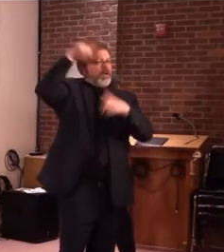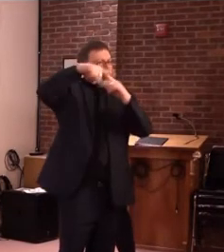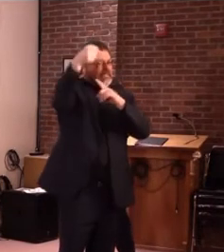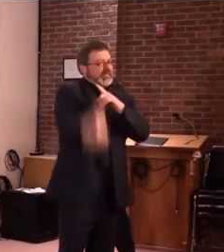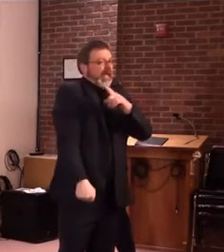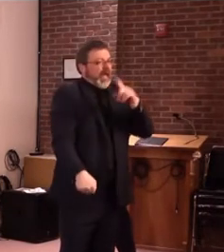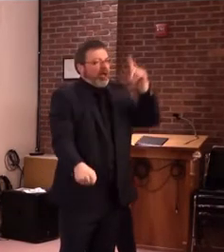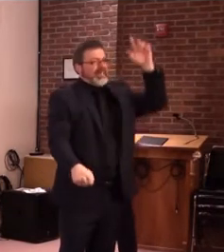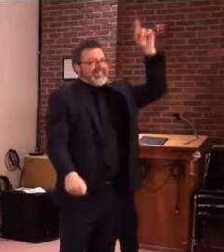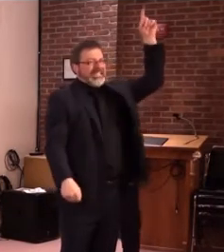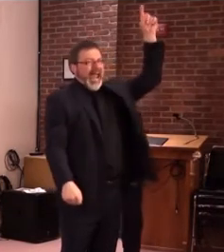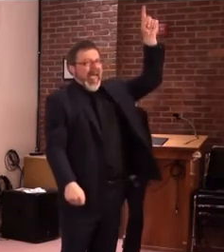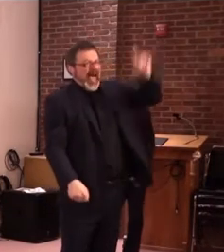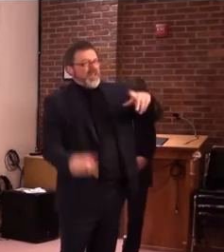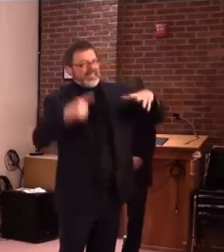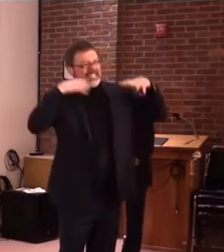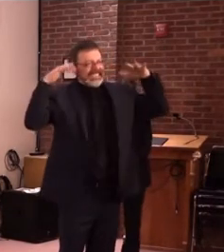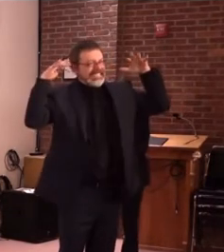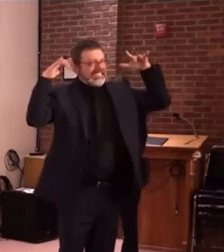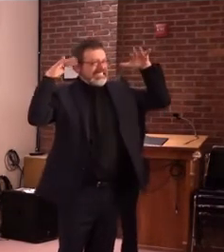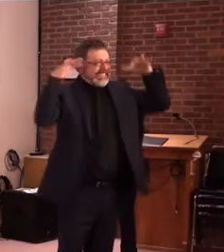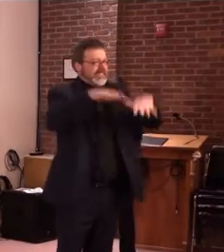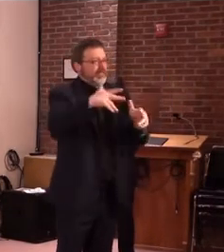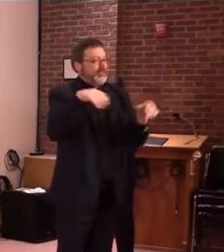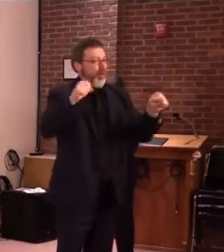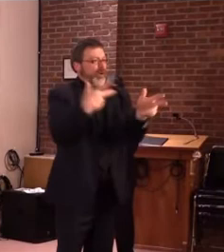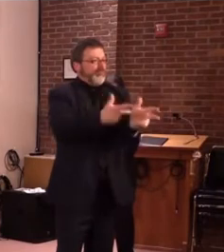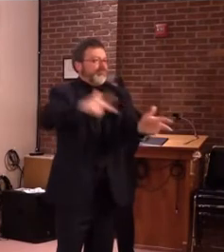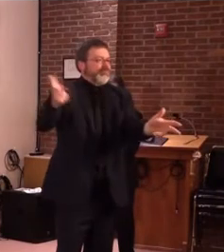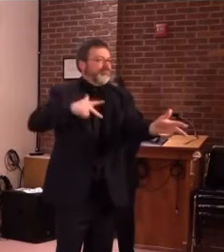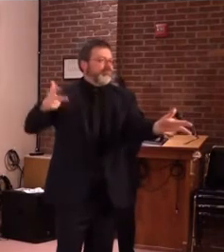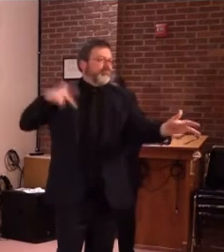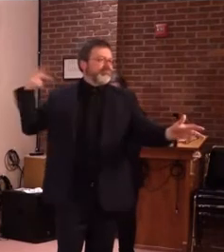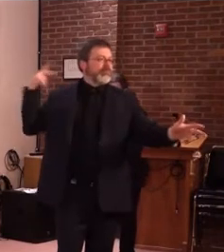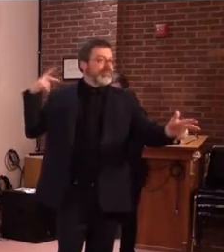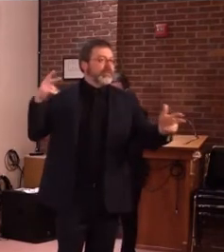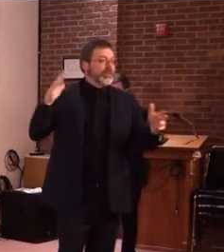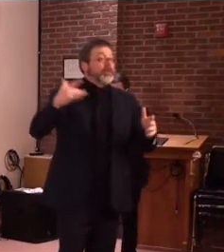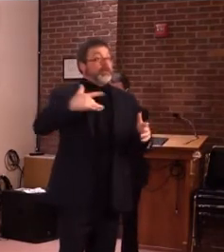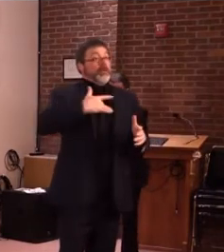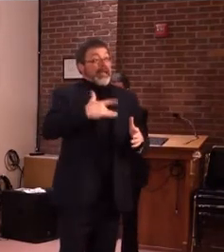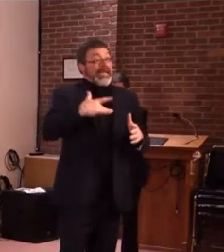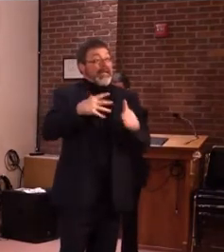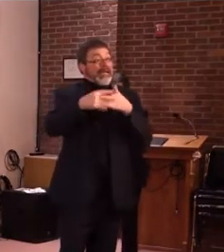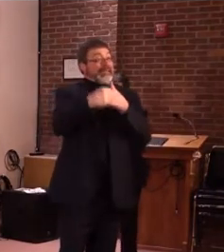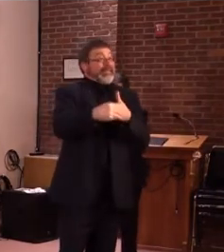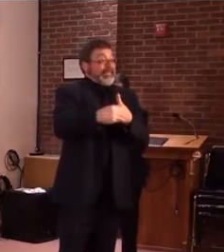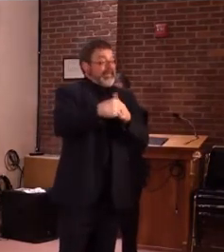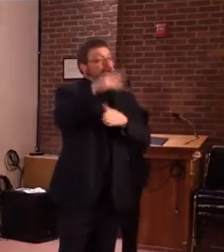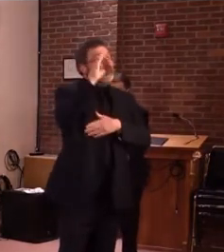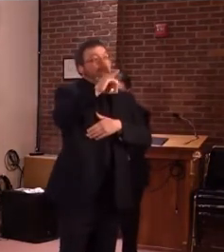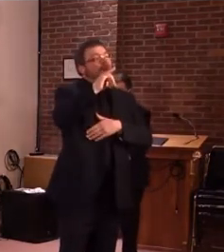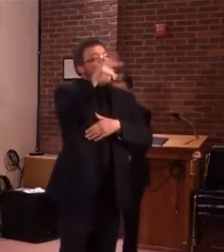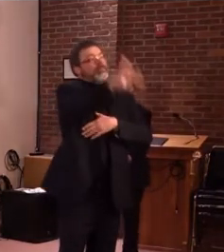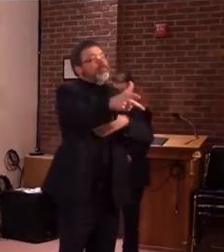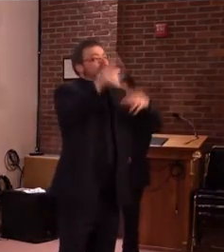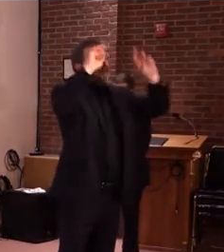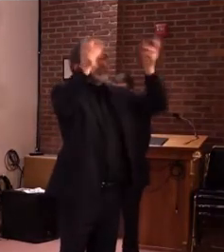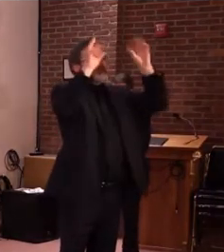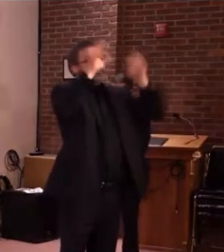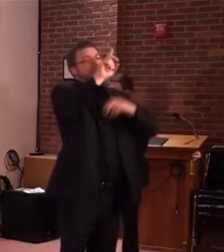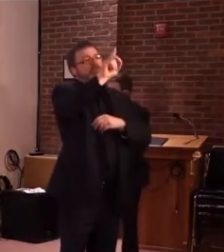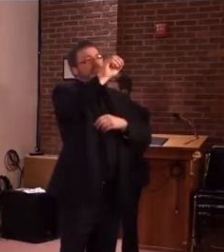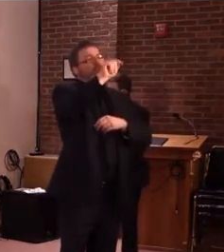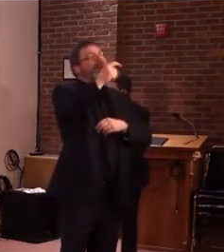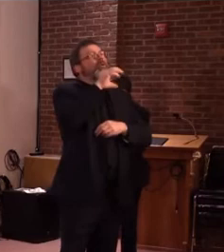enforcement, and that is not going to be done this year. They're still going to do the ride, but the state is not